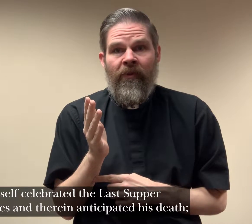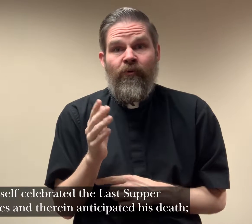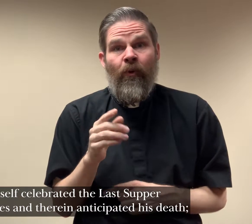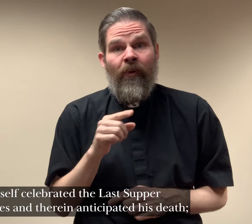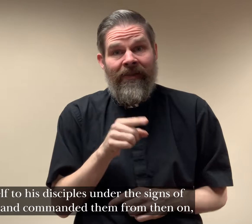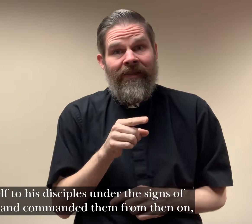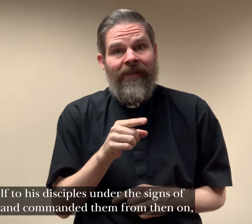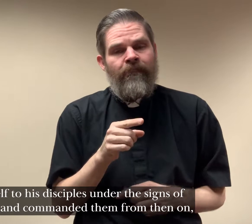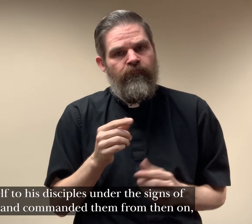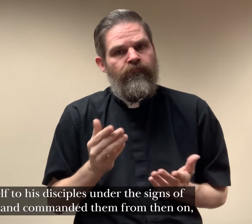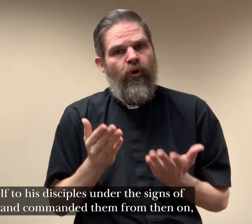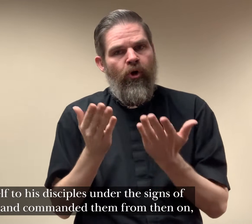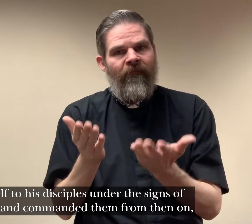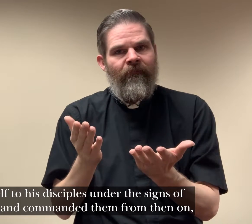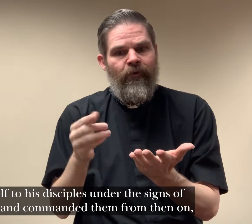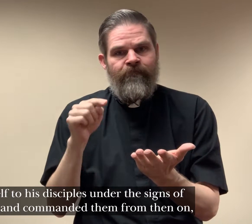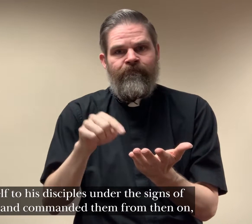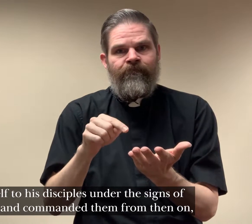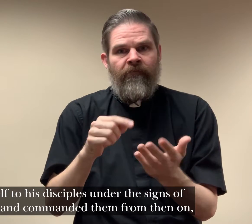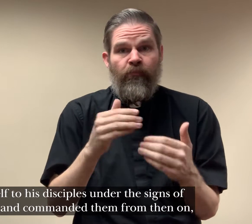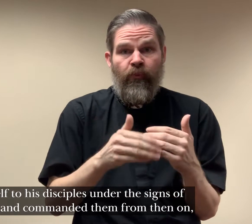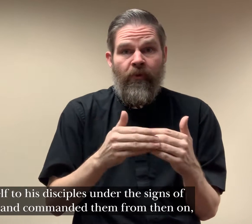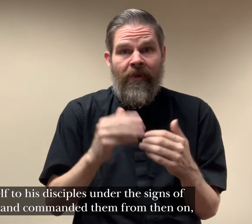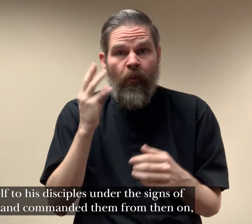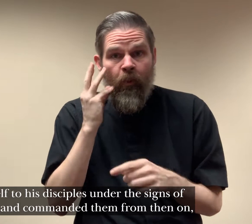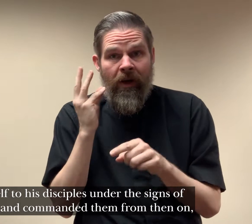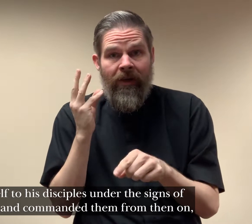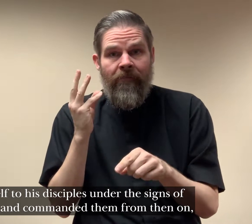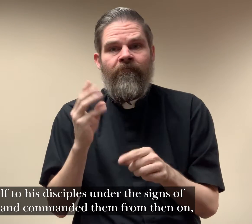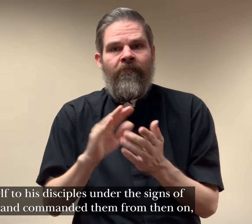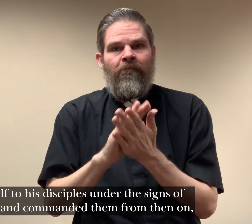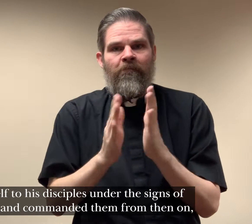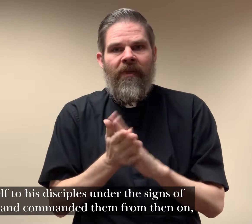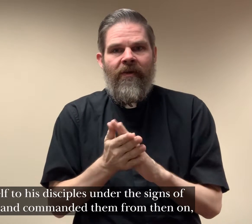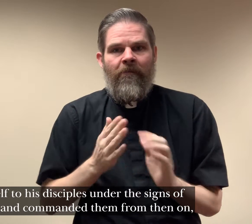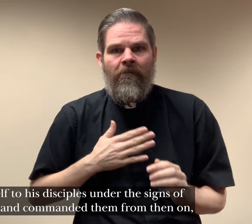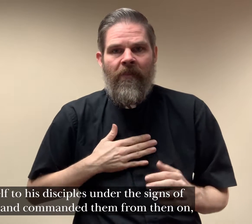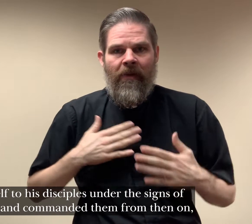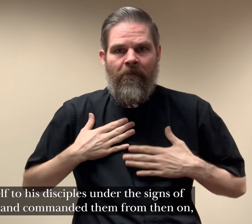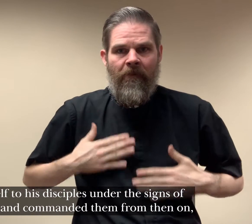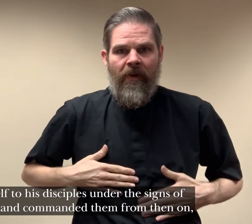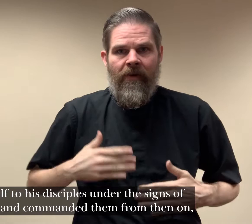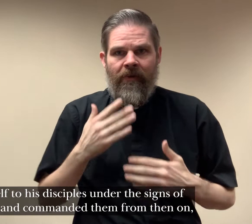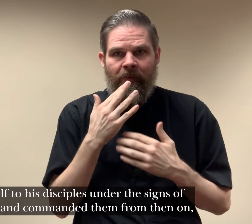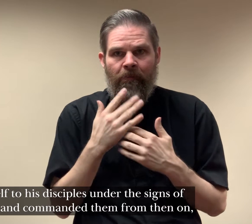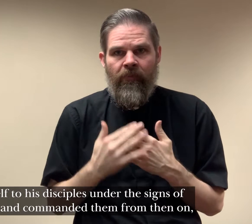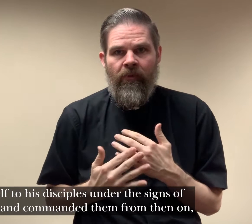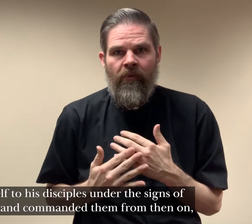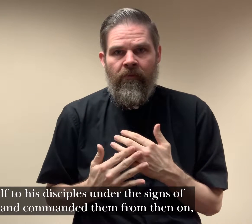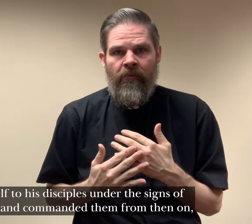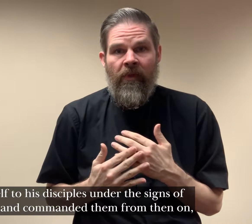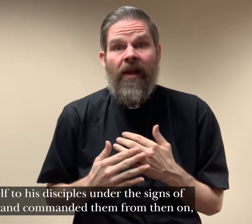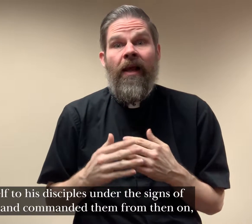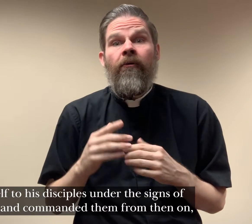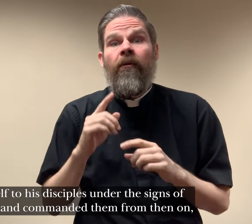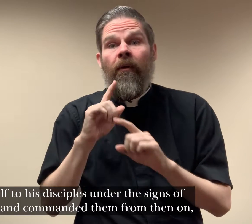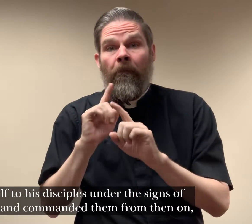He gave himself to his disciples under the signs of bread and wine and commanded them from then on